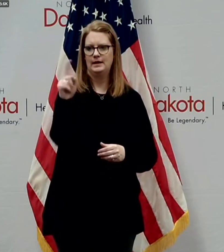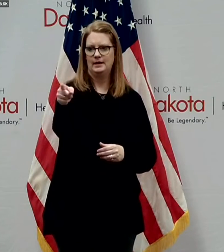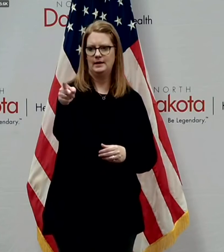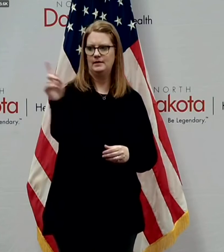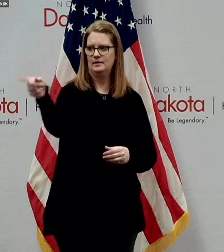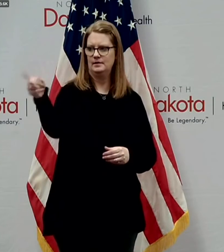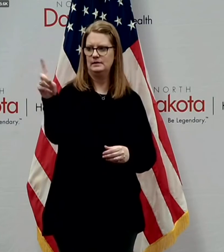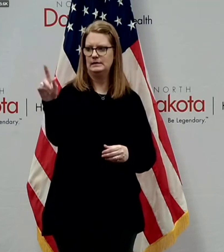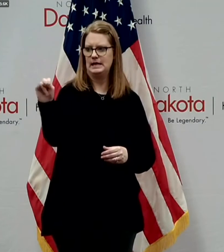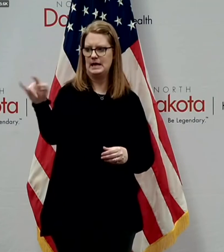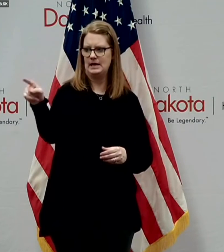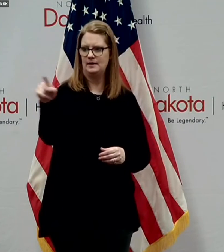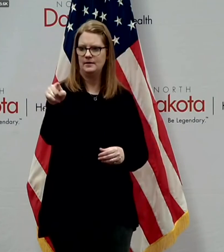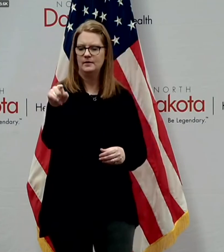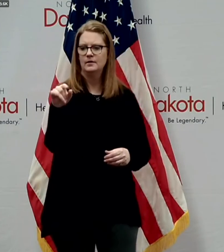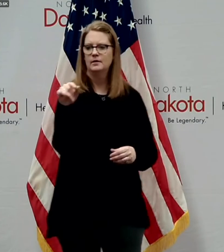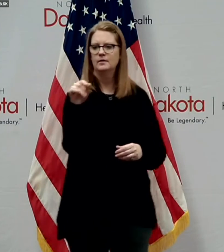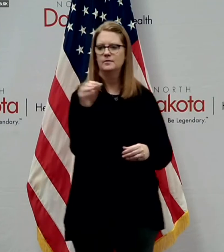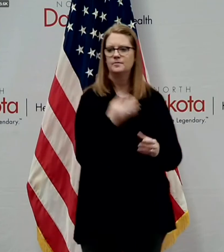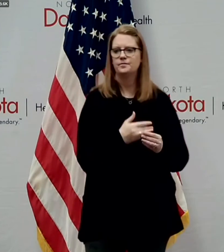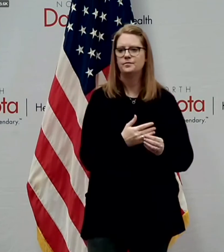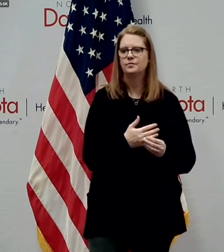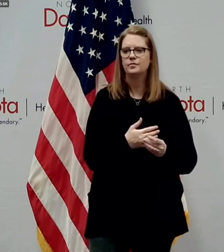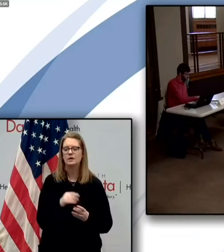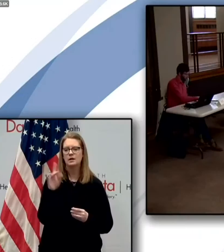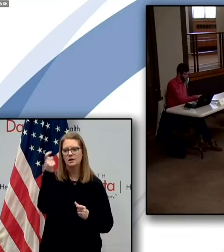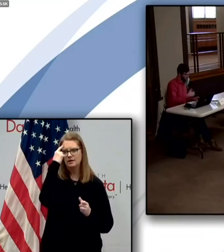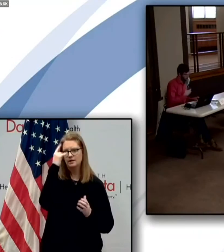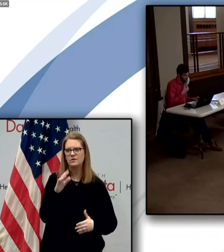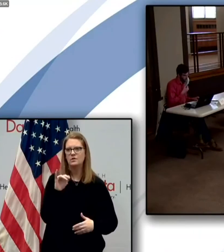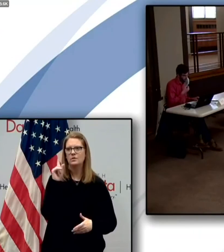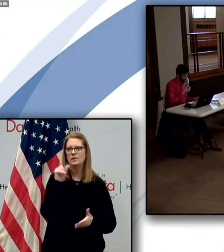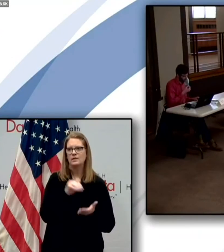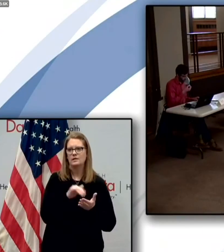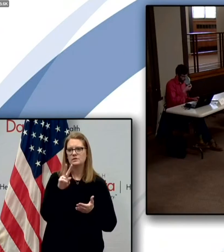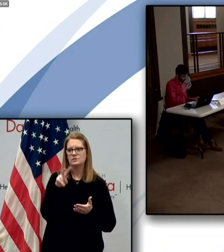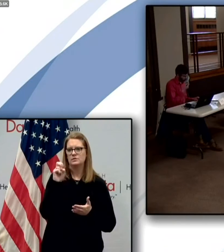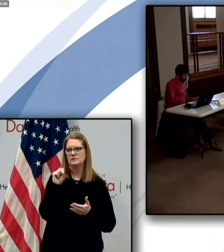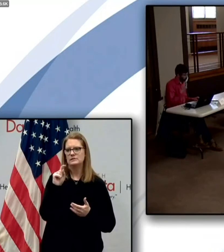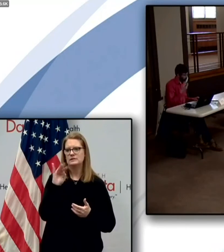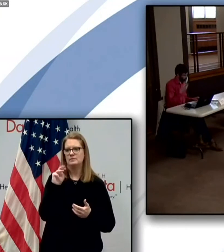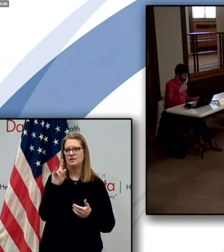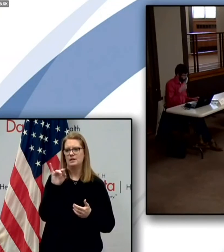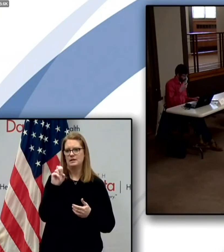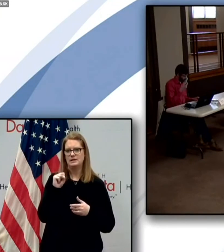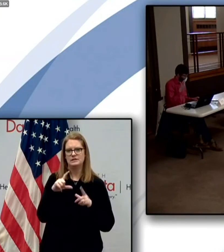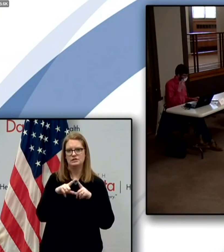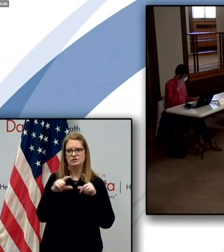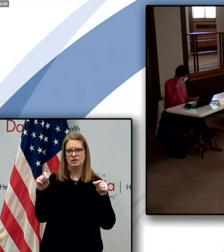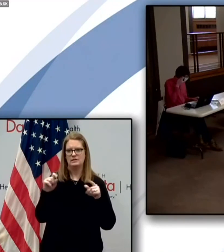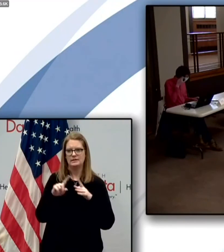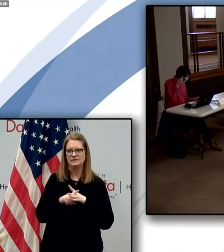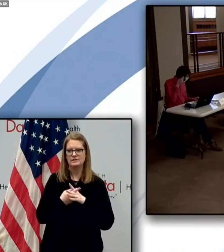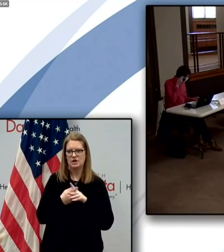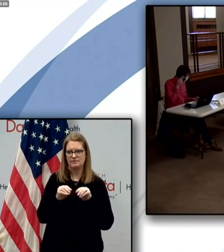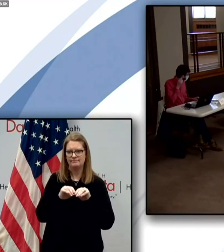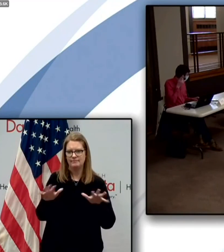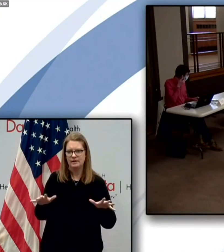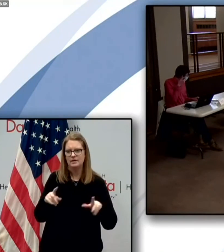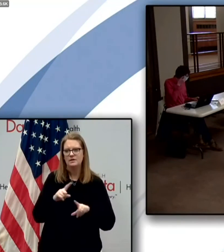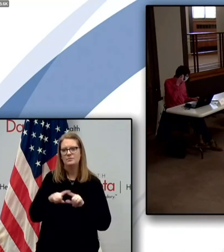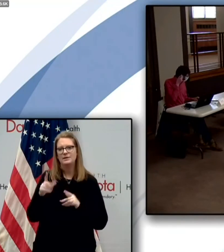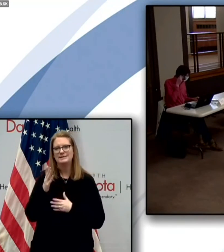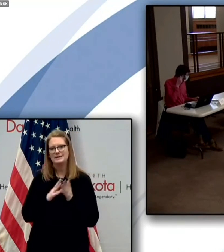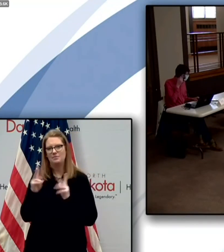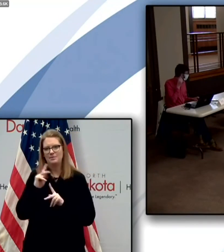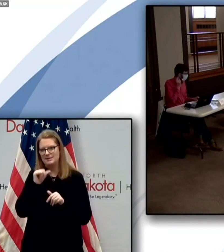We'll go Lane and then online. Governor, the $1,200 stimulus checks are starting to circulate, but for some people that's not going to be enough